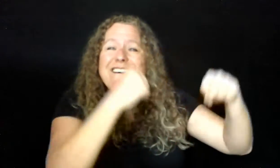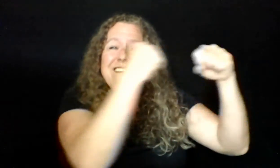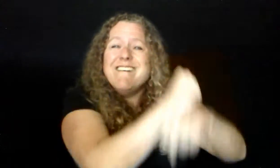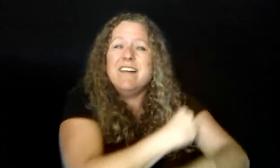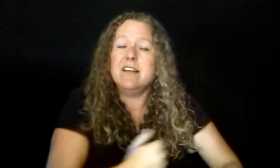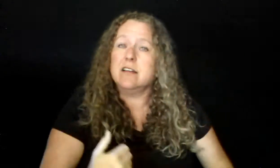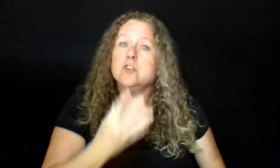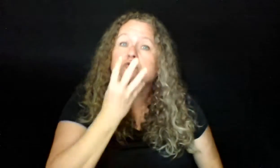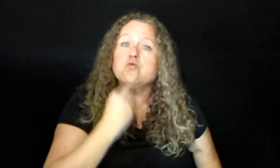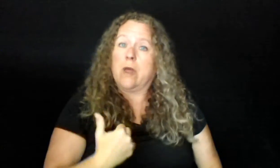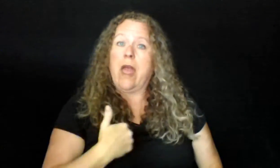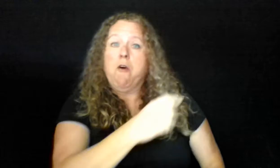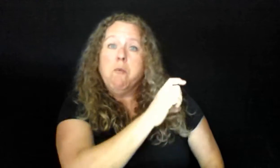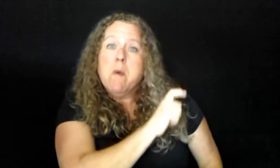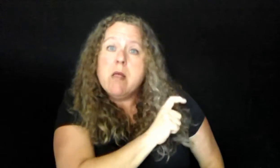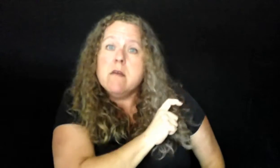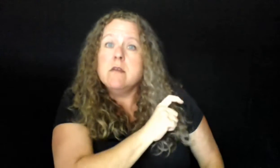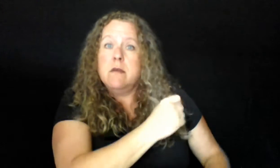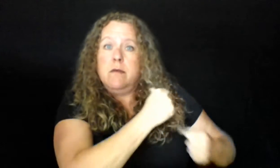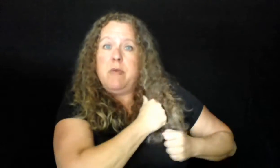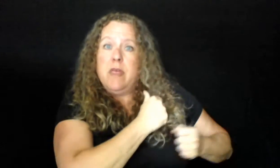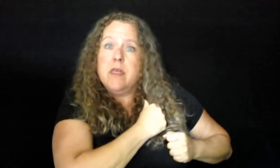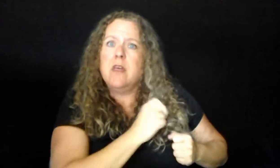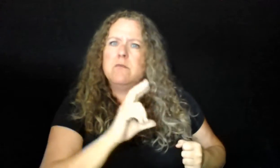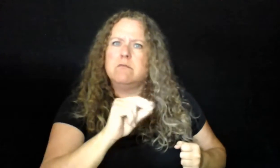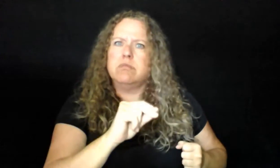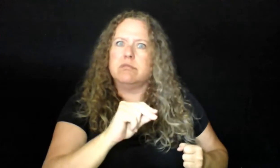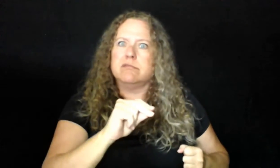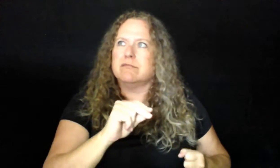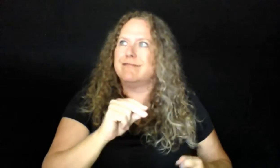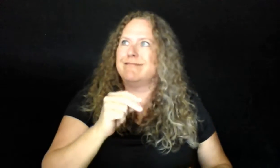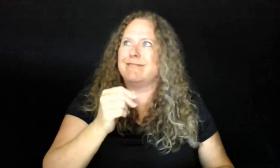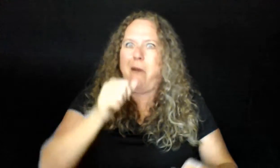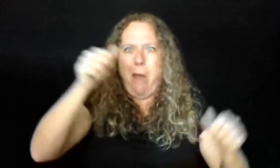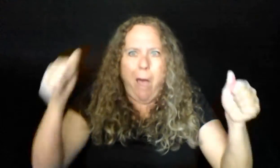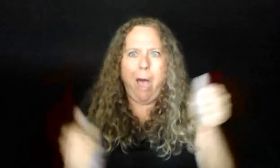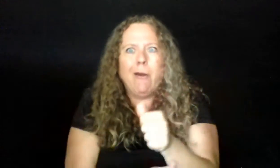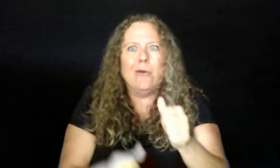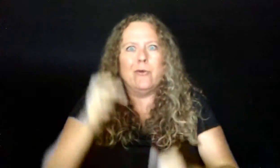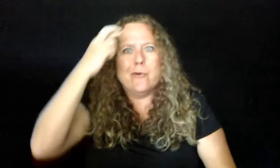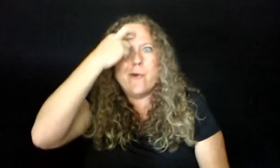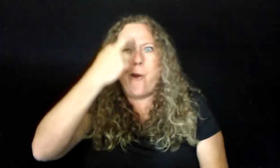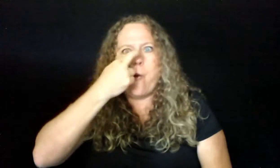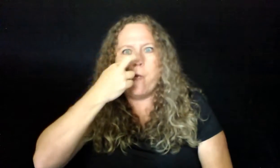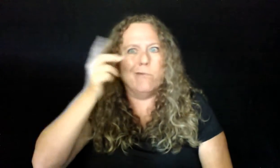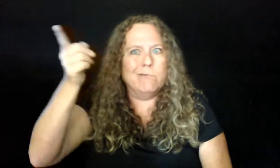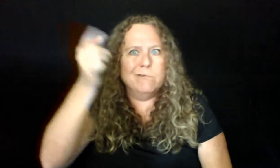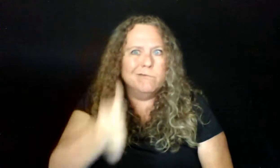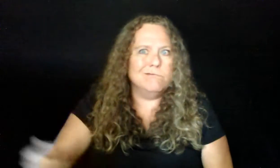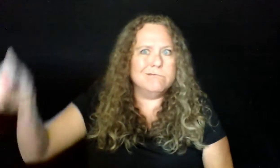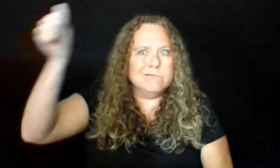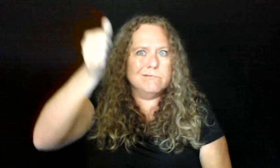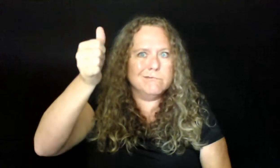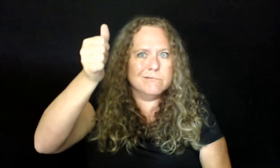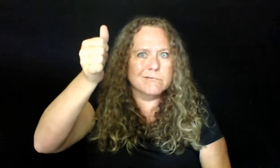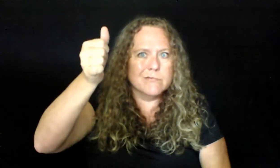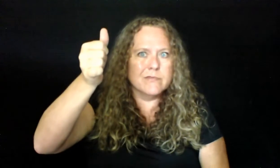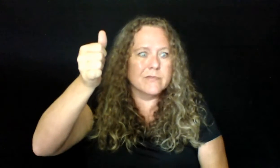They don't have their own military. That's not how an occupation works. You can't be occupied by a foreign military if you're allowed to have your own military walk the streets,